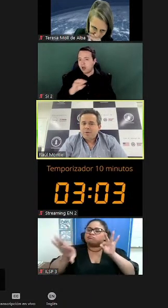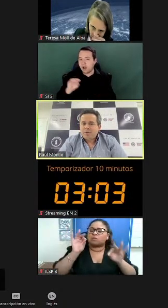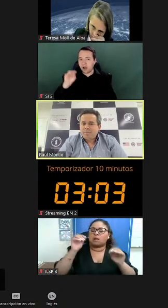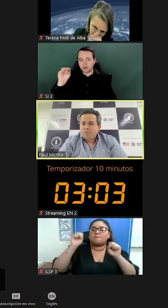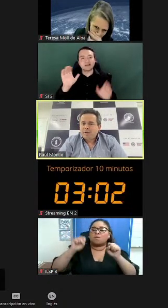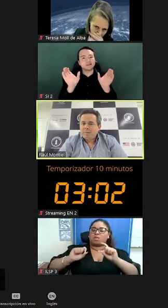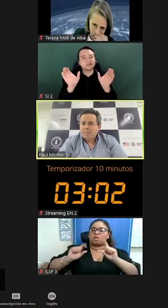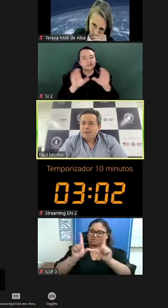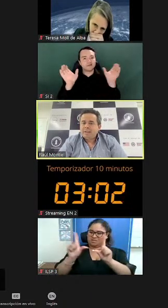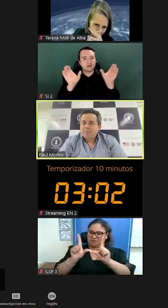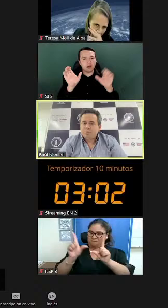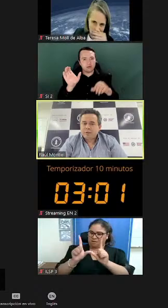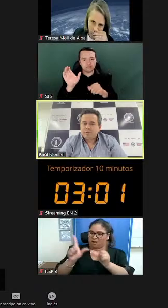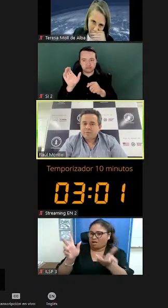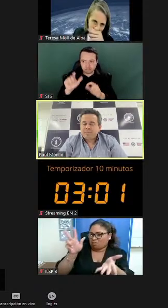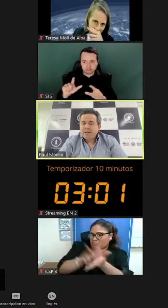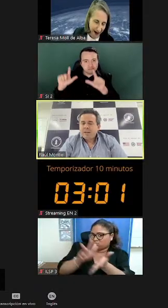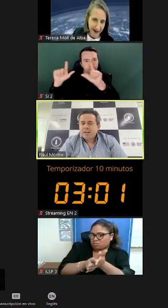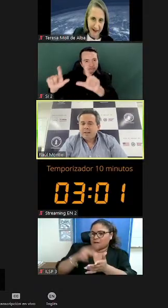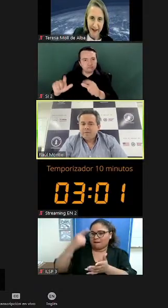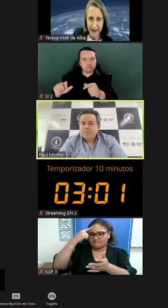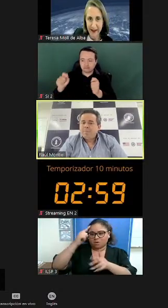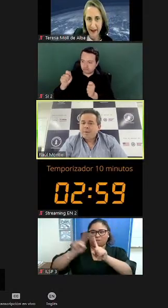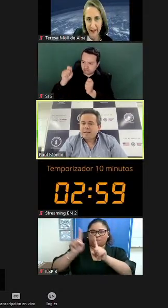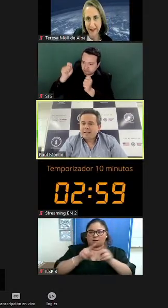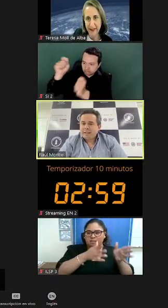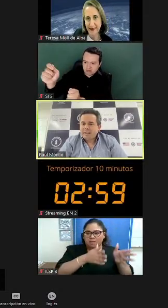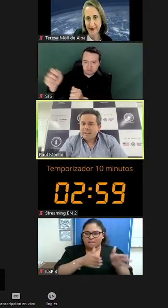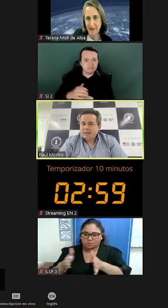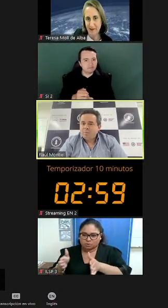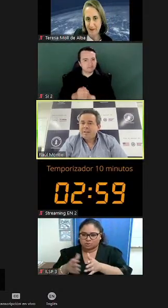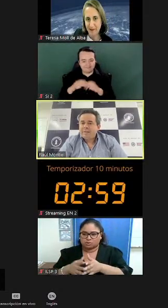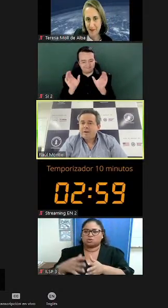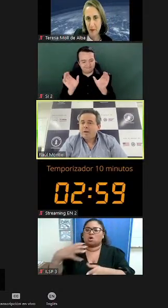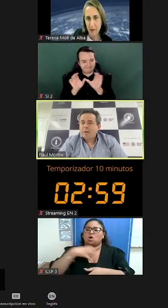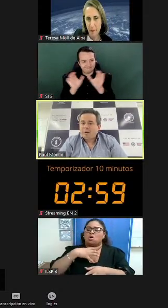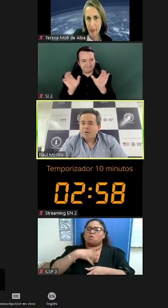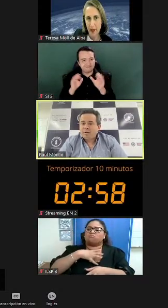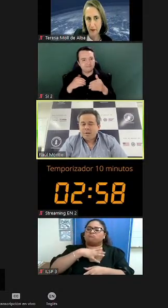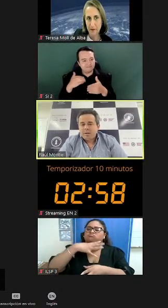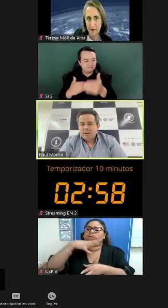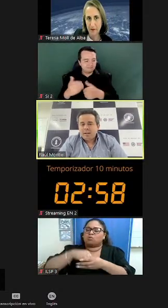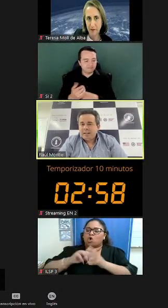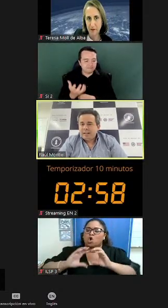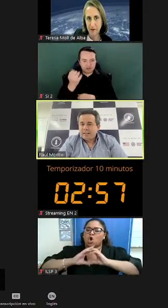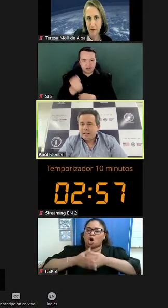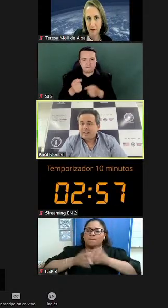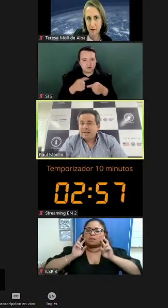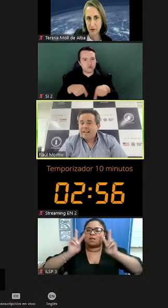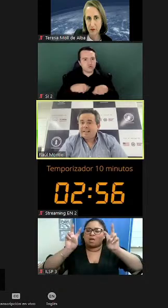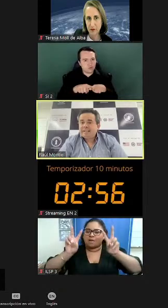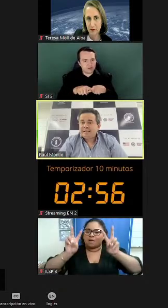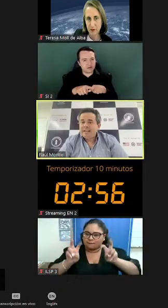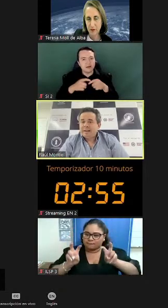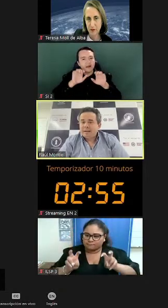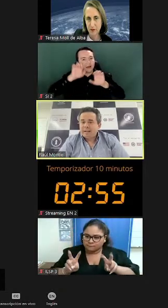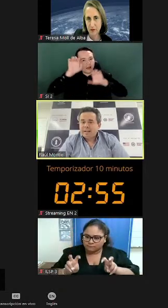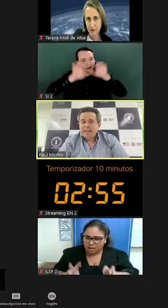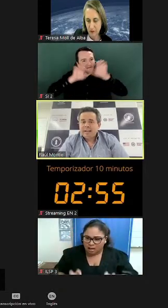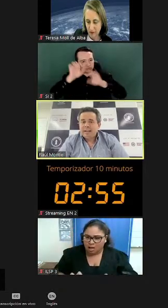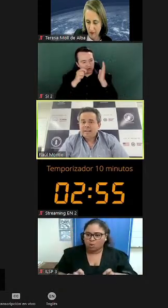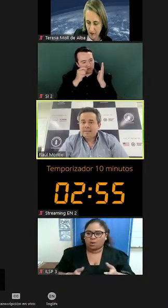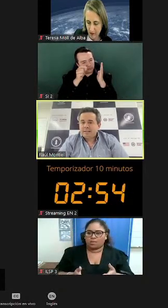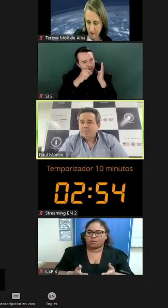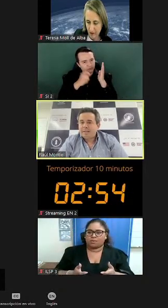time gets certified by this process they are part of the assessing committee